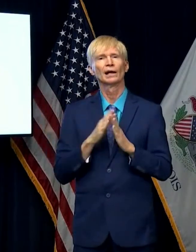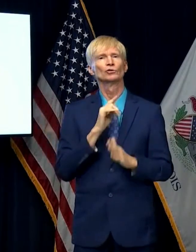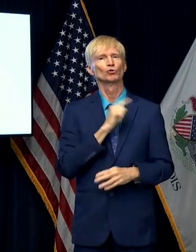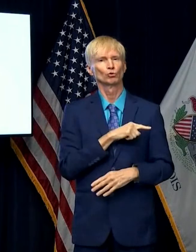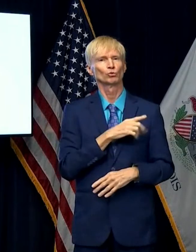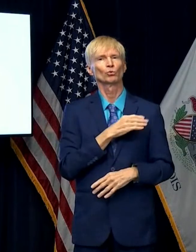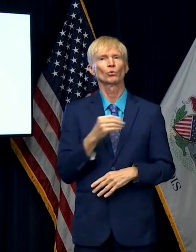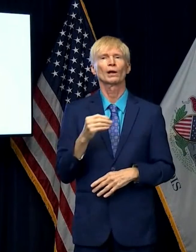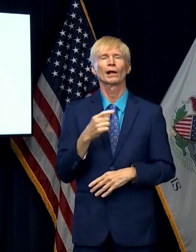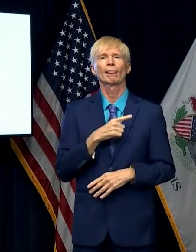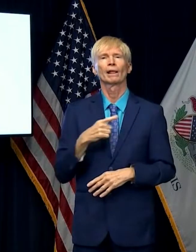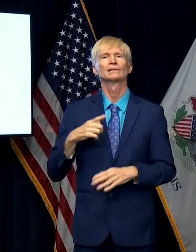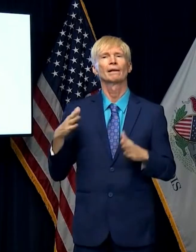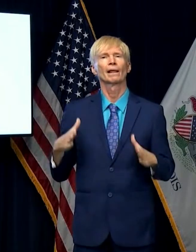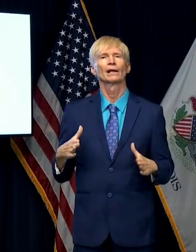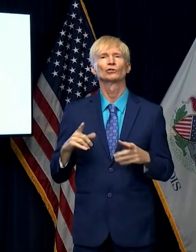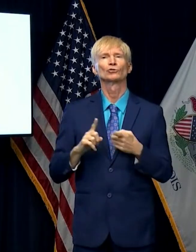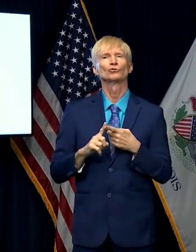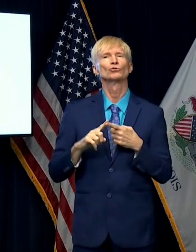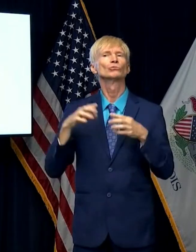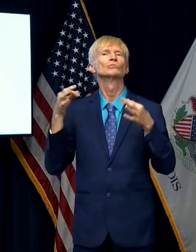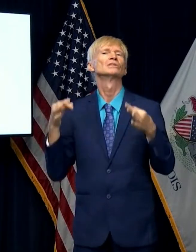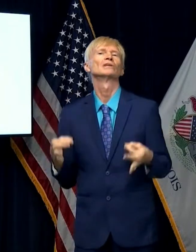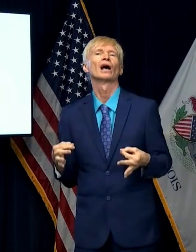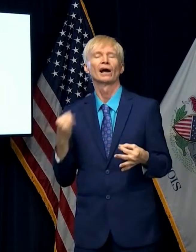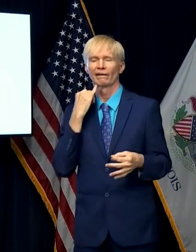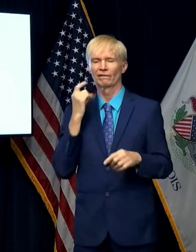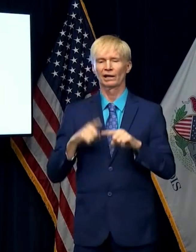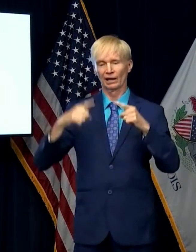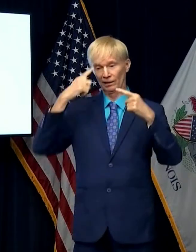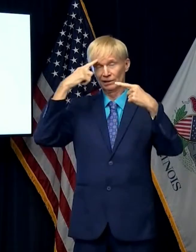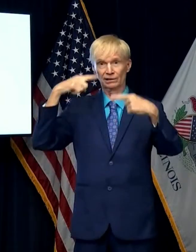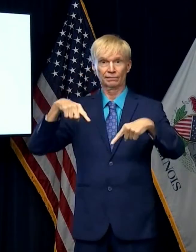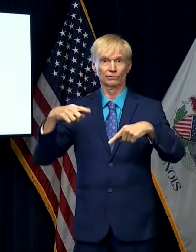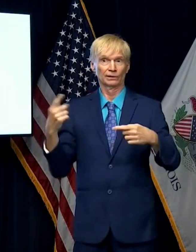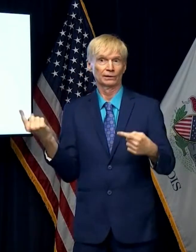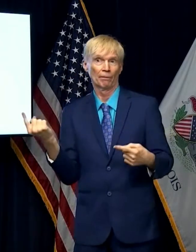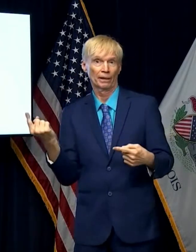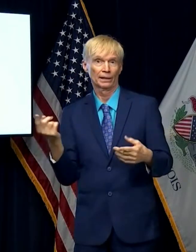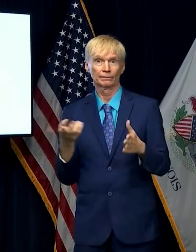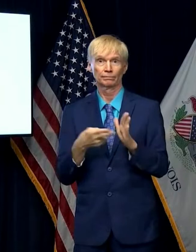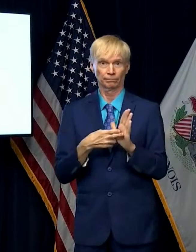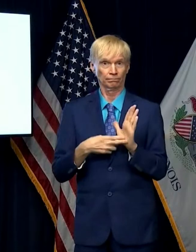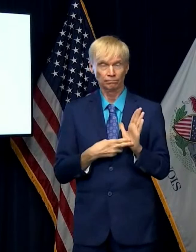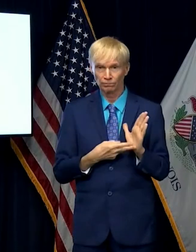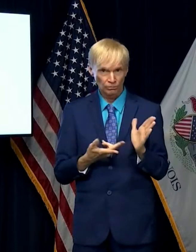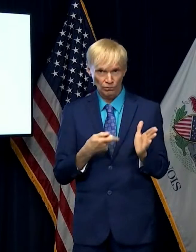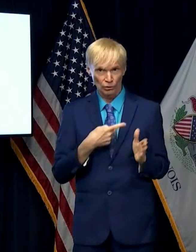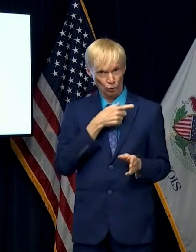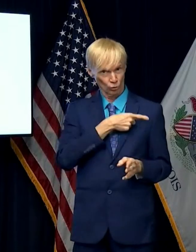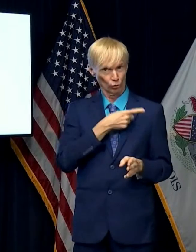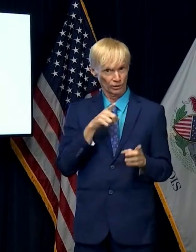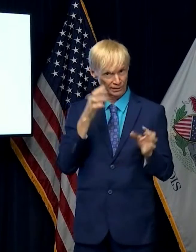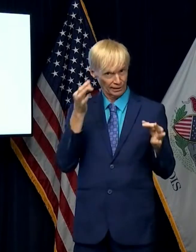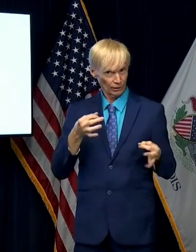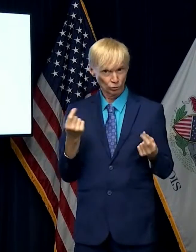legislators to take the lead. They say they're at a stalemate, there is no compromise. They want you guys involved. Those will be the last two.